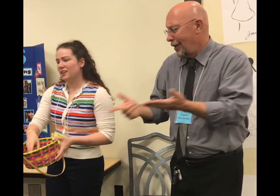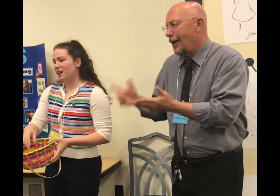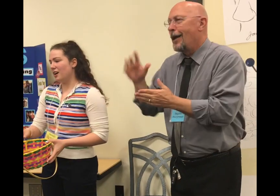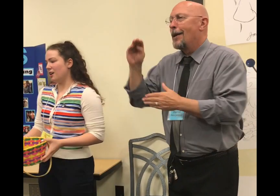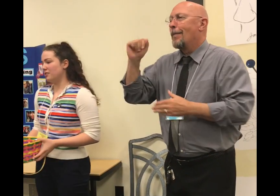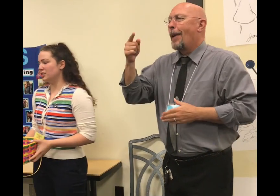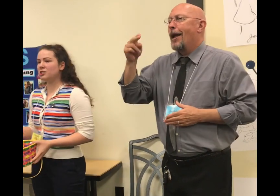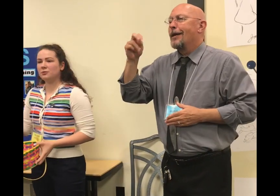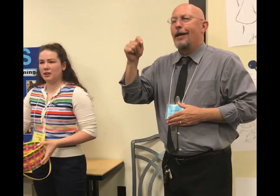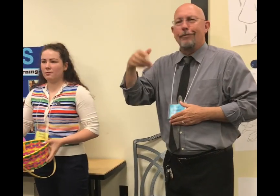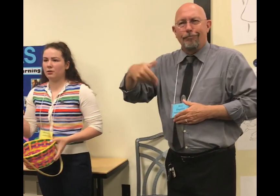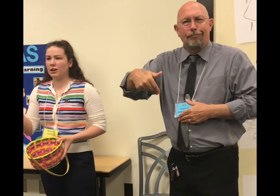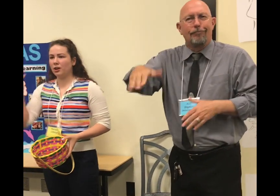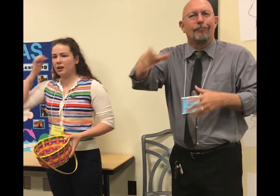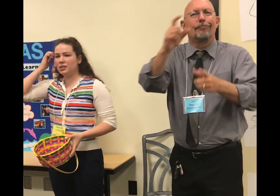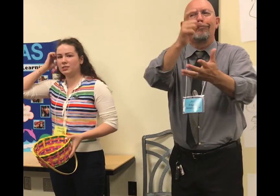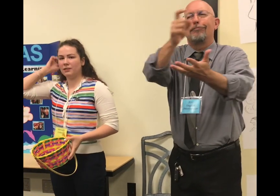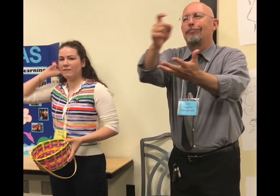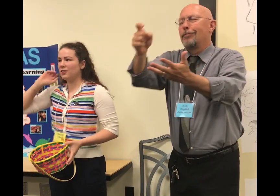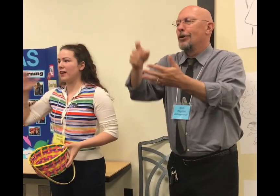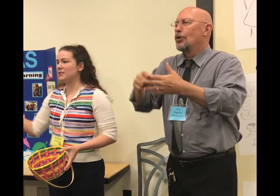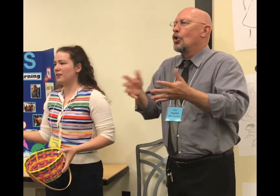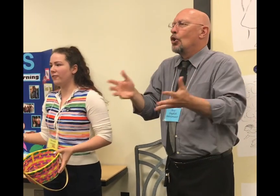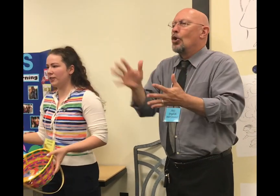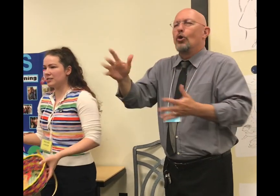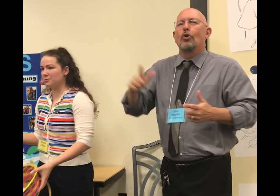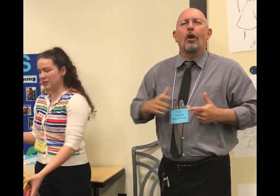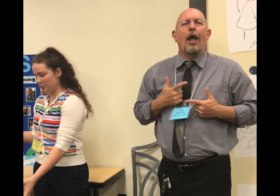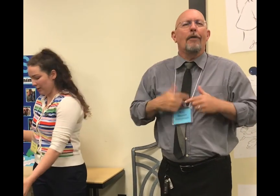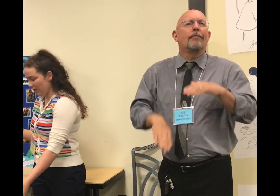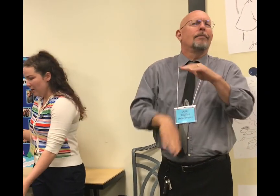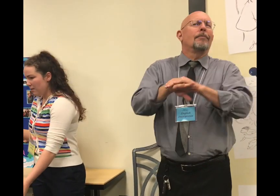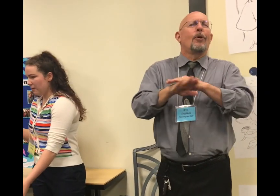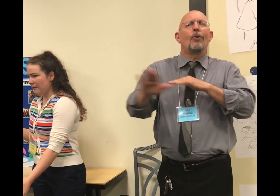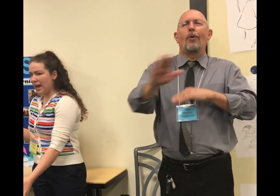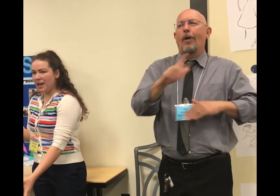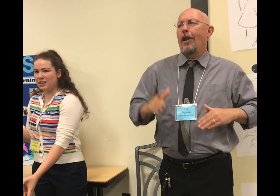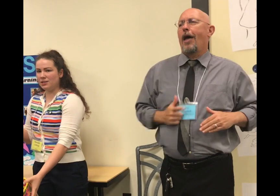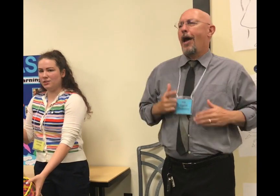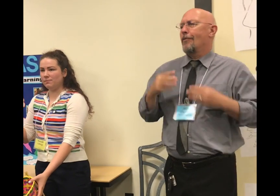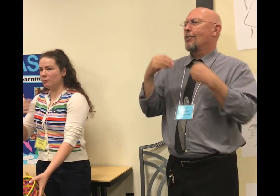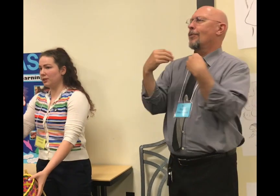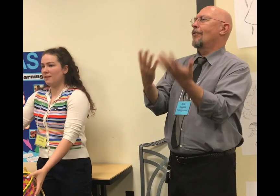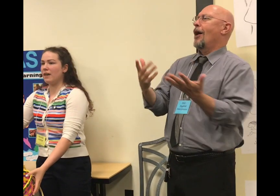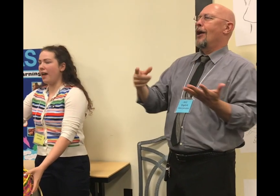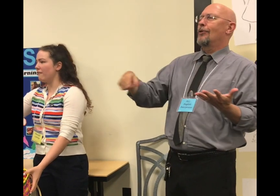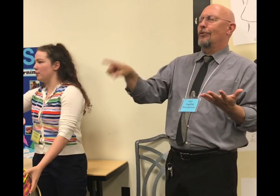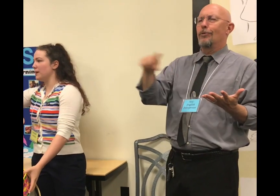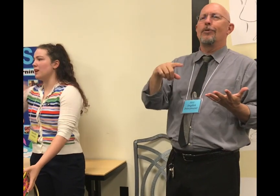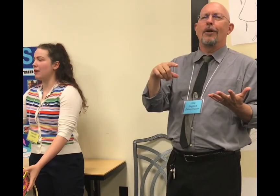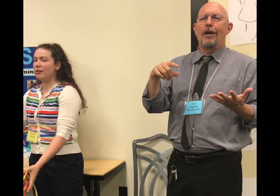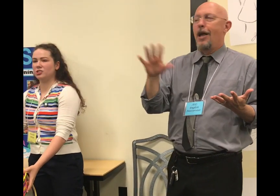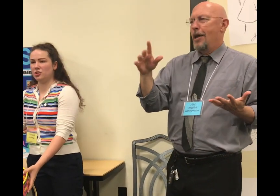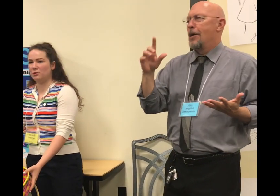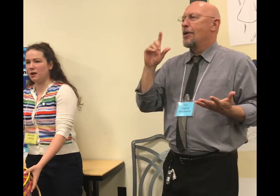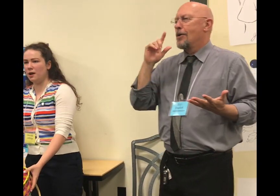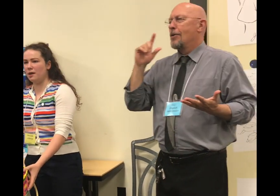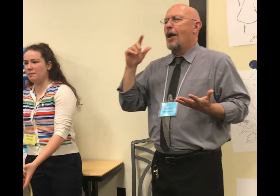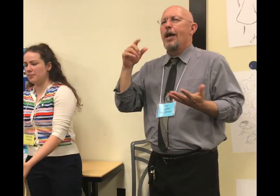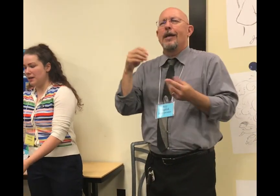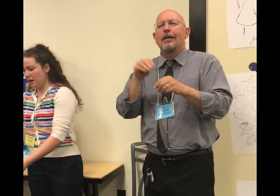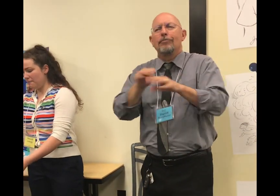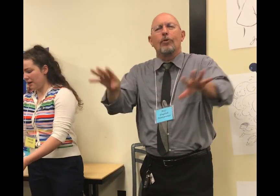magnets. Just to encourage living your life to the fullest, which will give everybody around